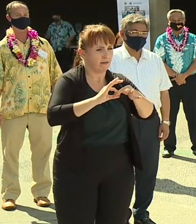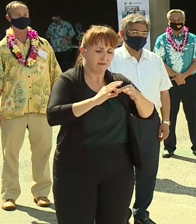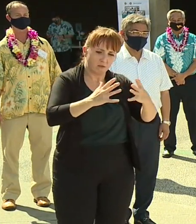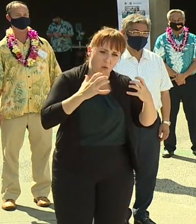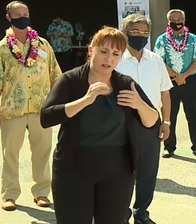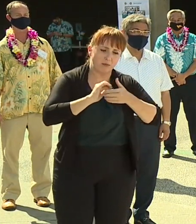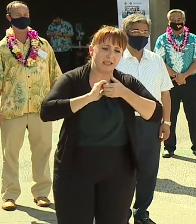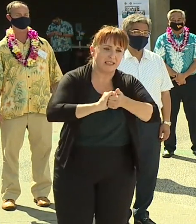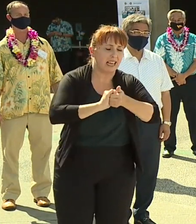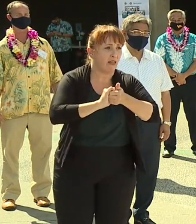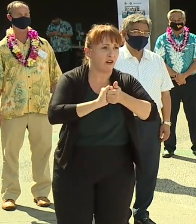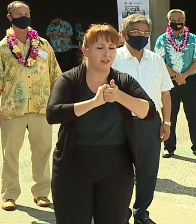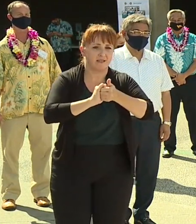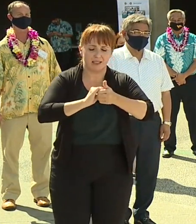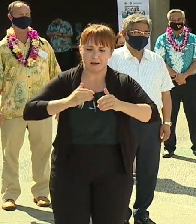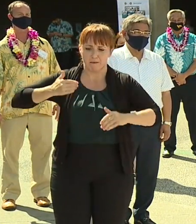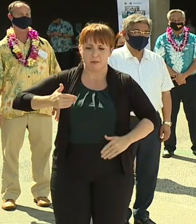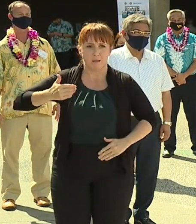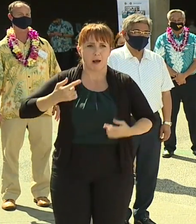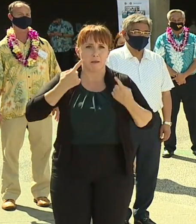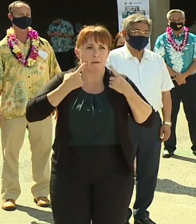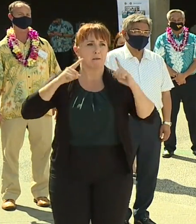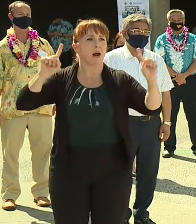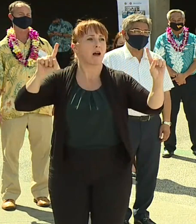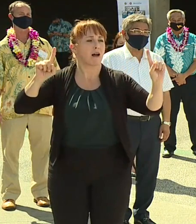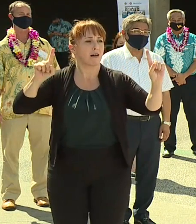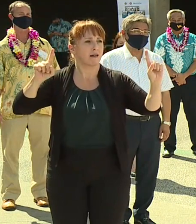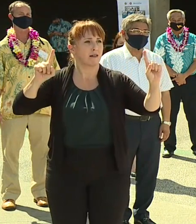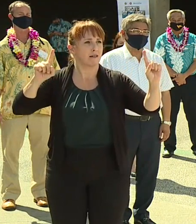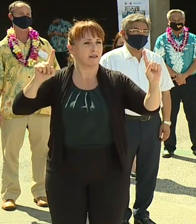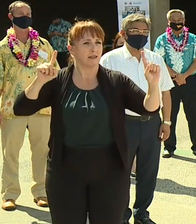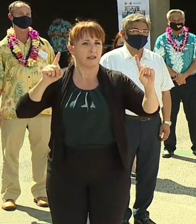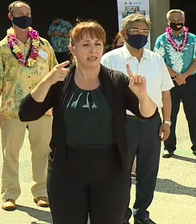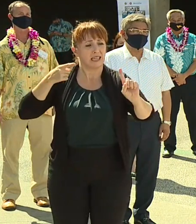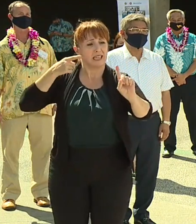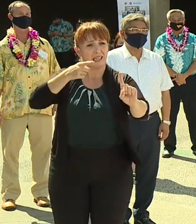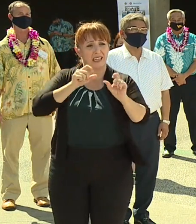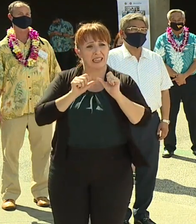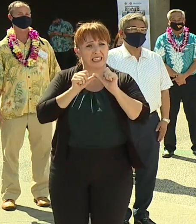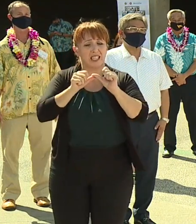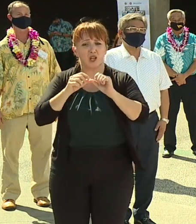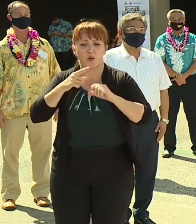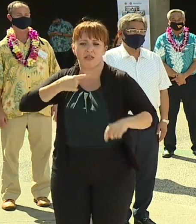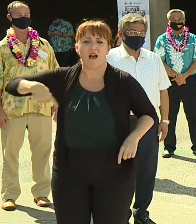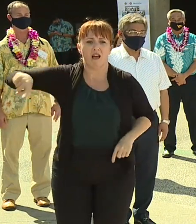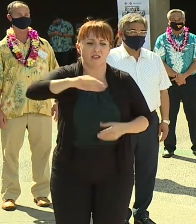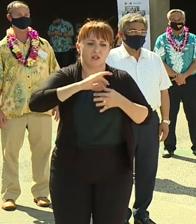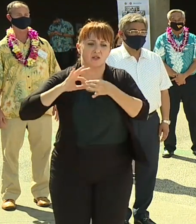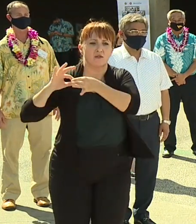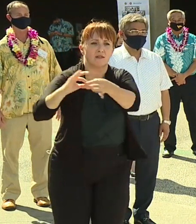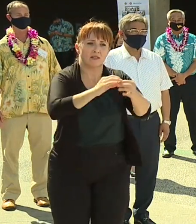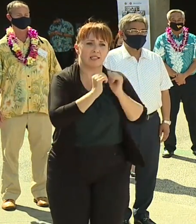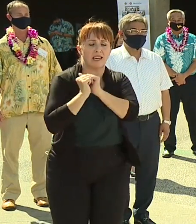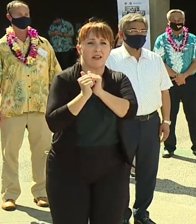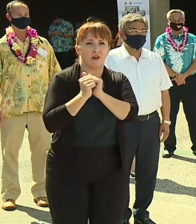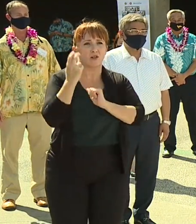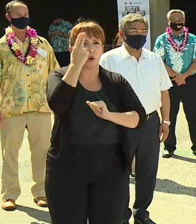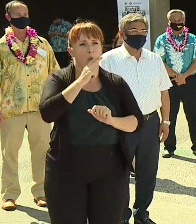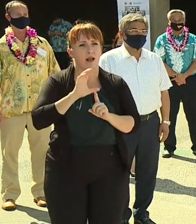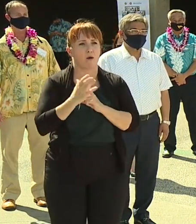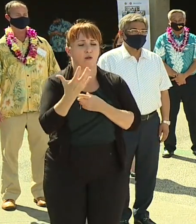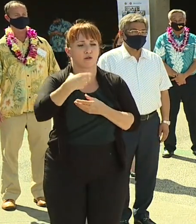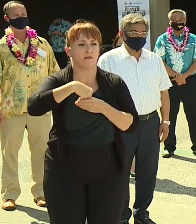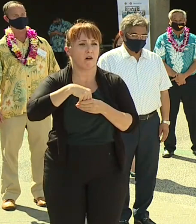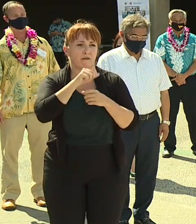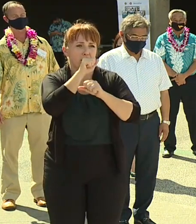has taken for us to get to this moment, but it will continue with us moving forward. So we're going to use some of elements of our Hawaiian culture in doing